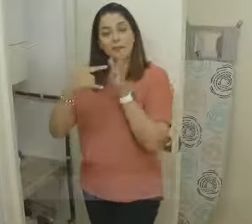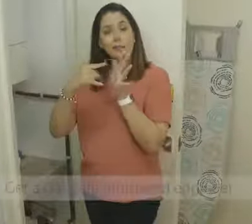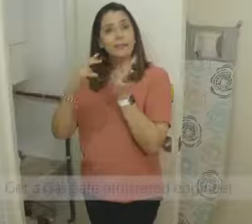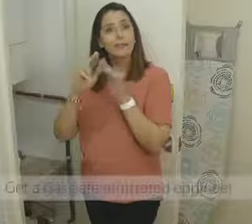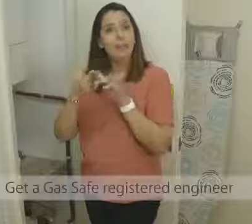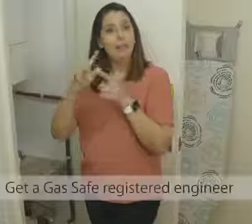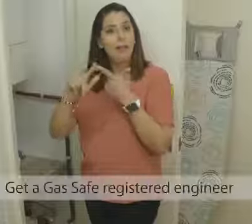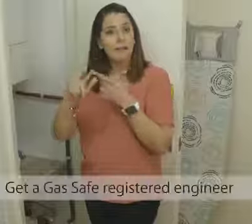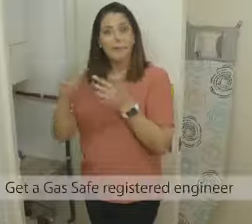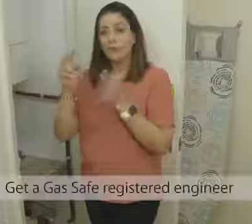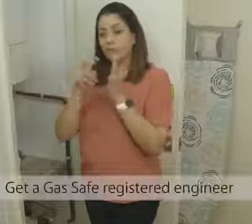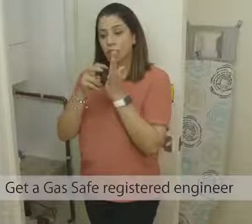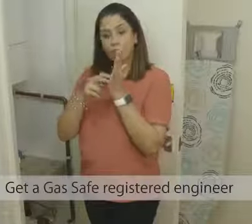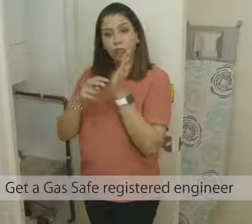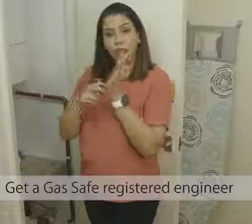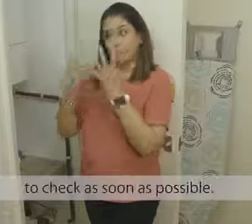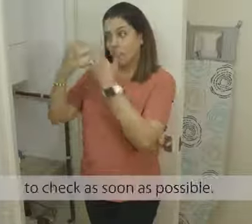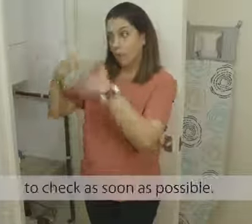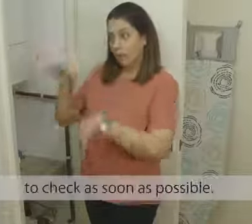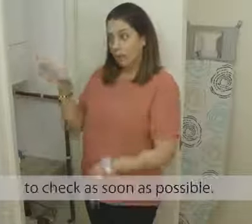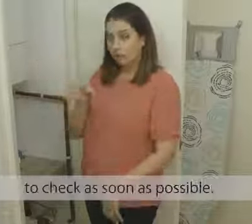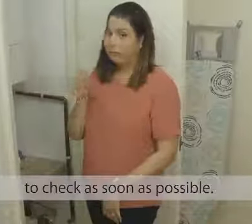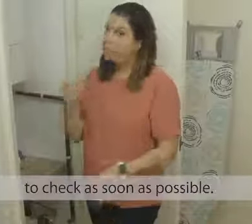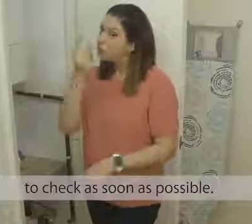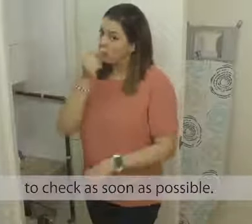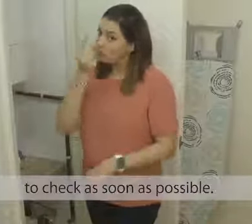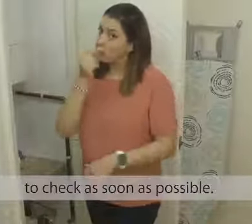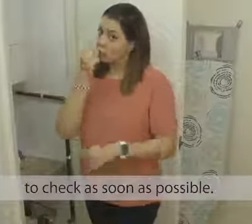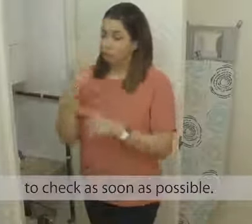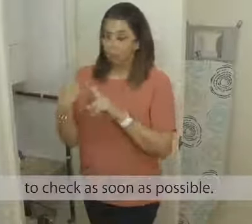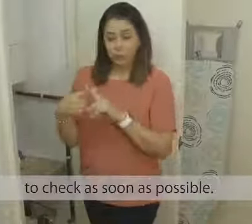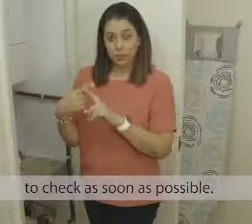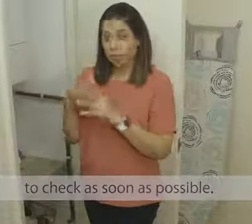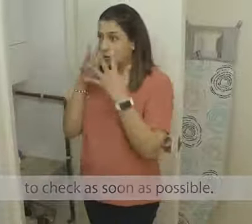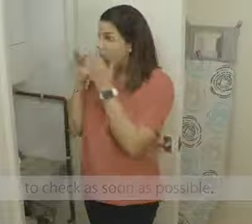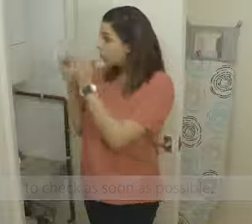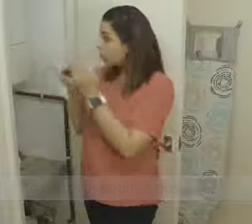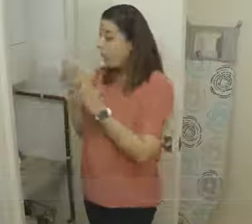Get a gas-safe registered engineer to check as soon as possible.